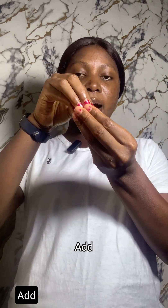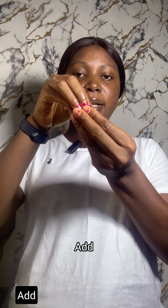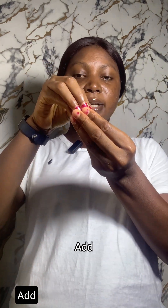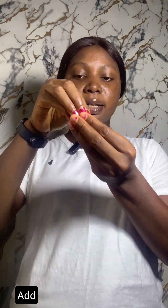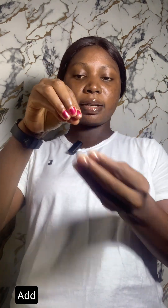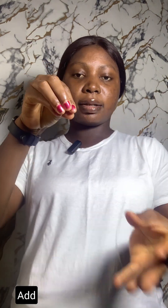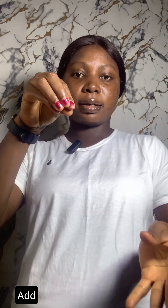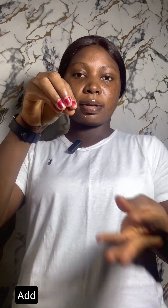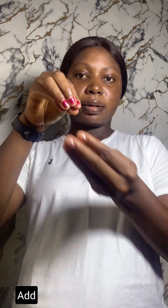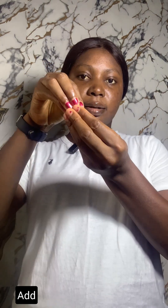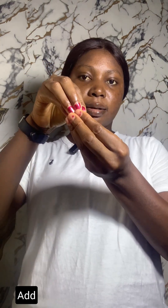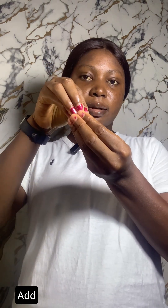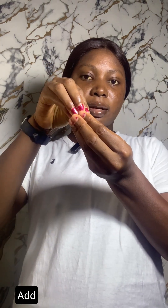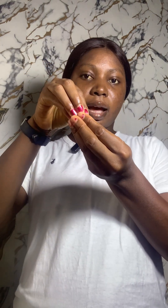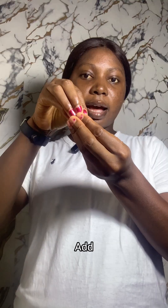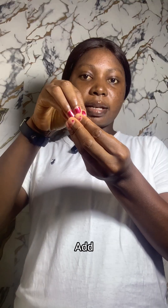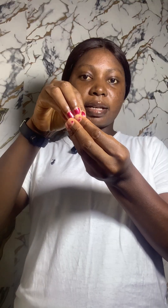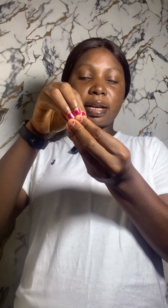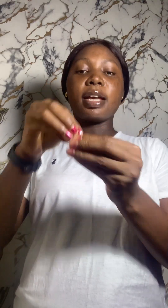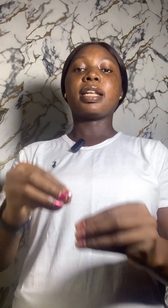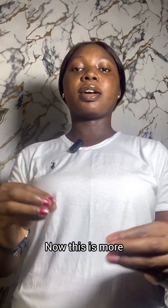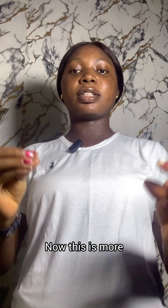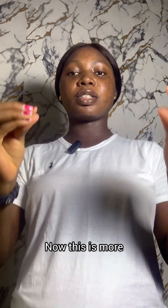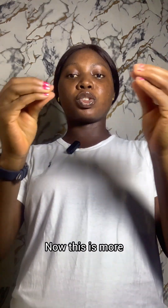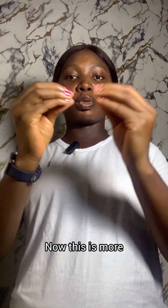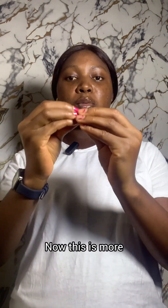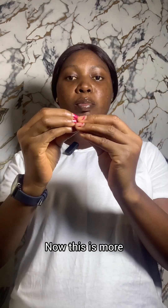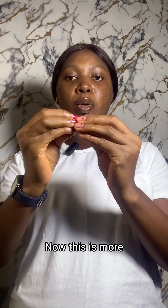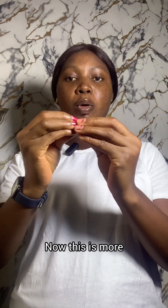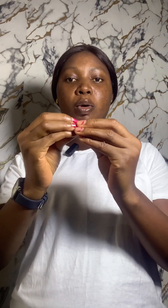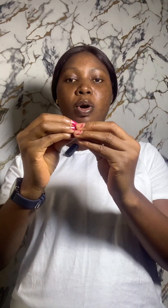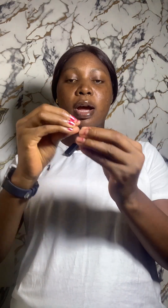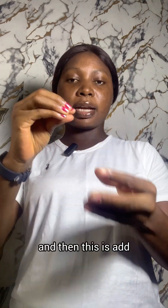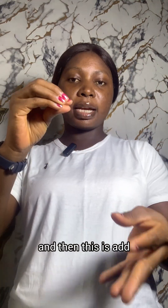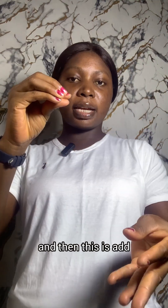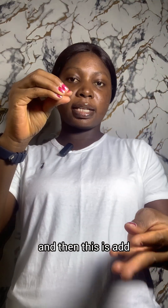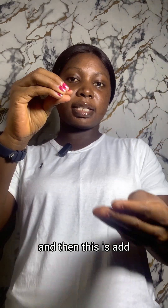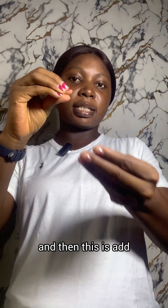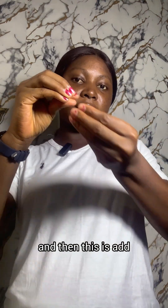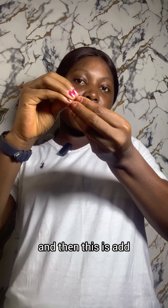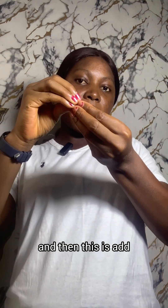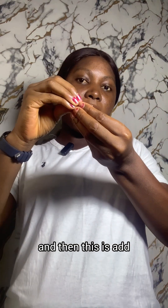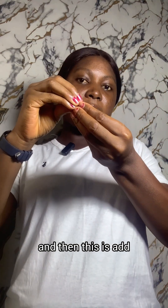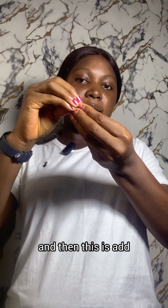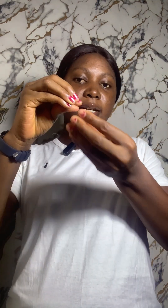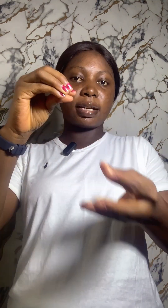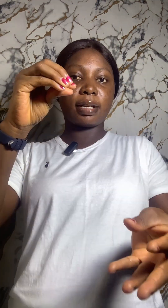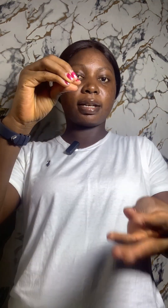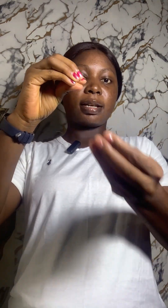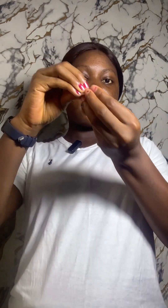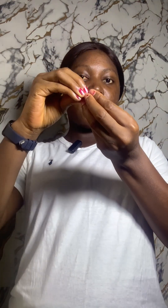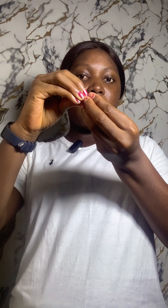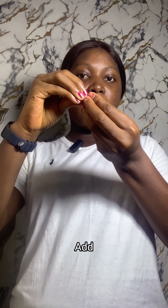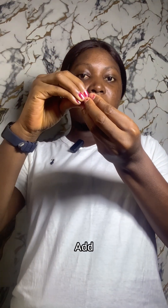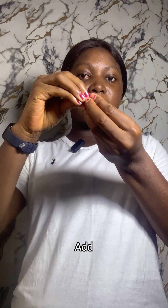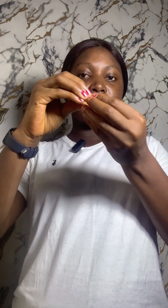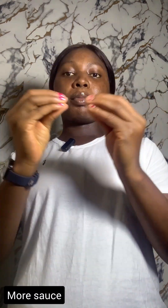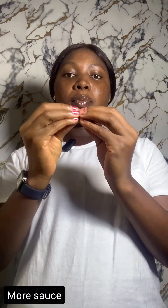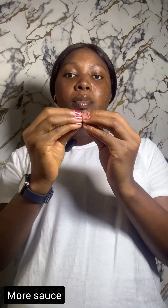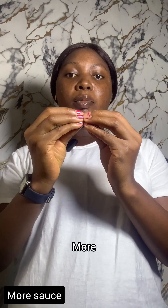Add. Add. Now this is more, and then this is add. Add.